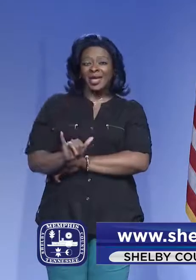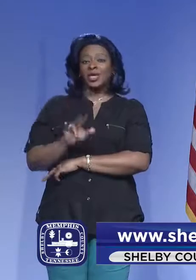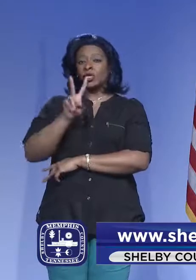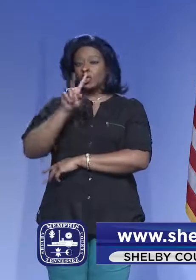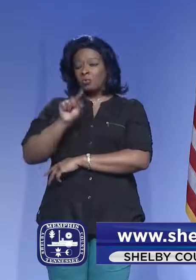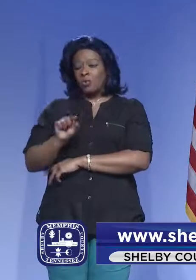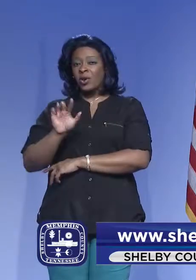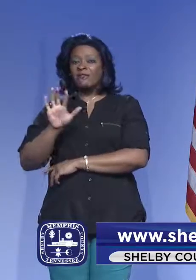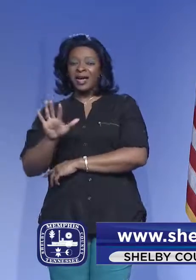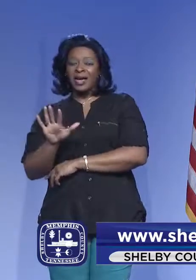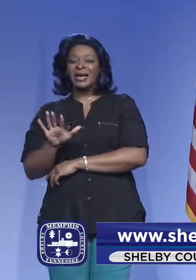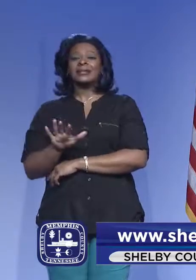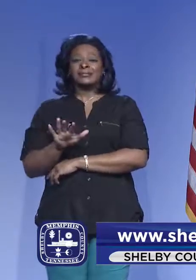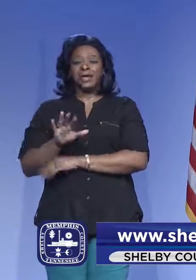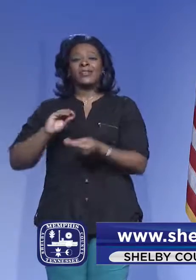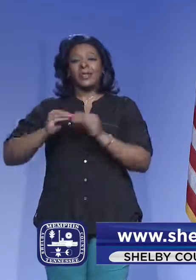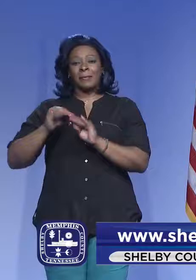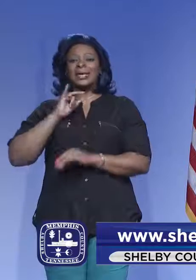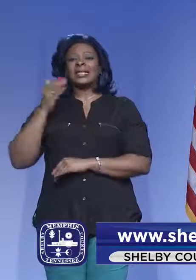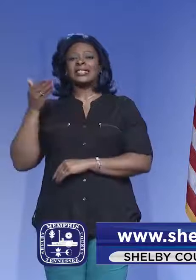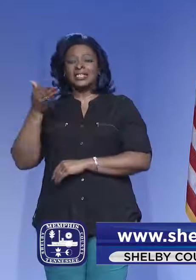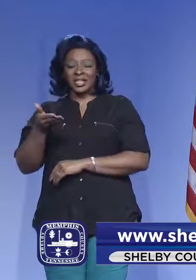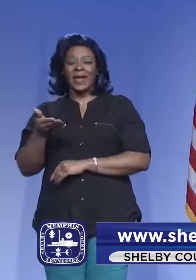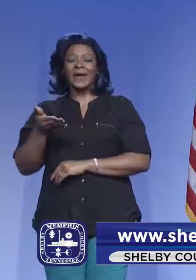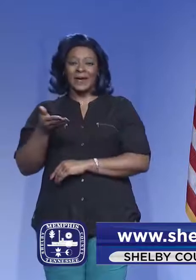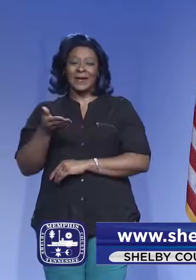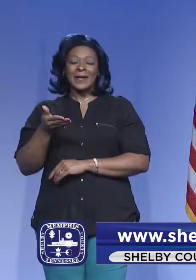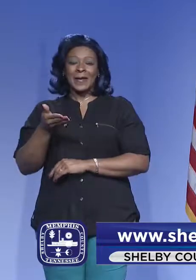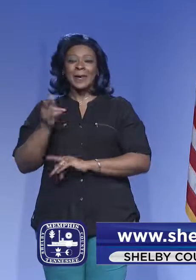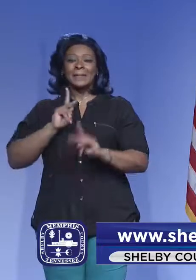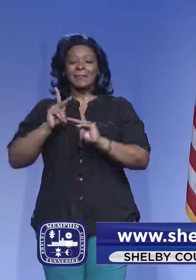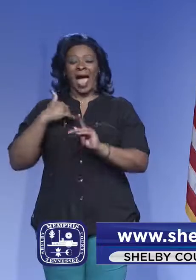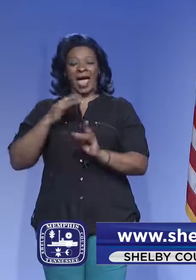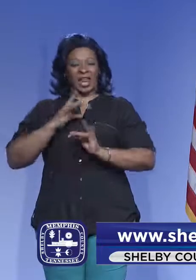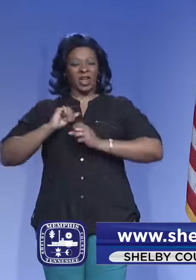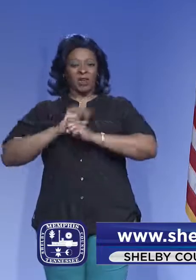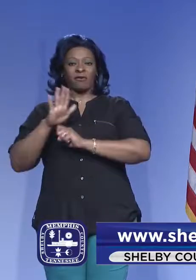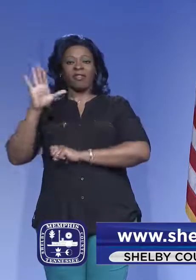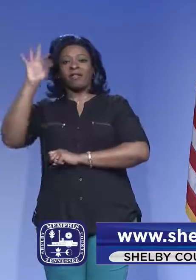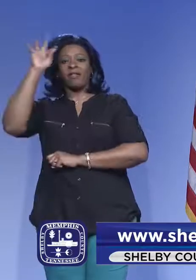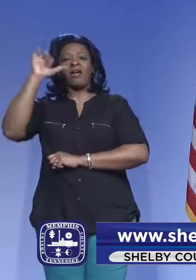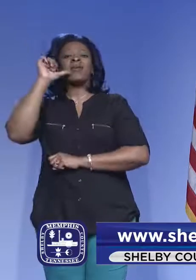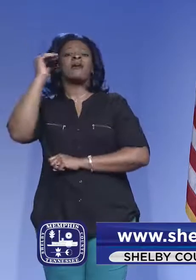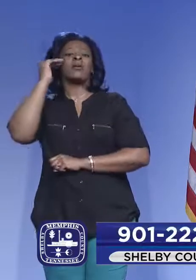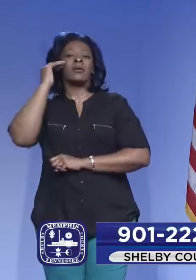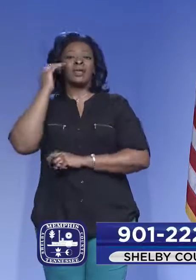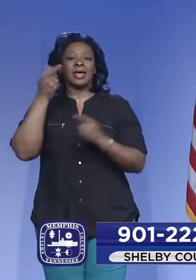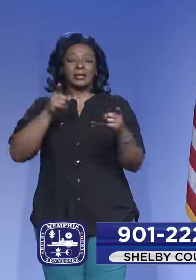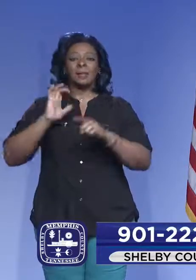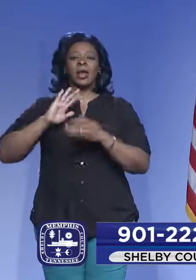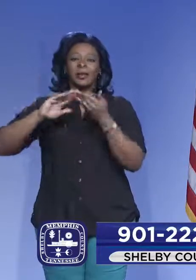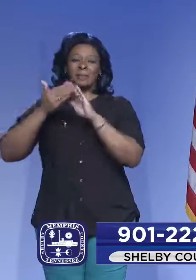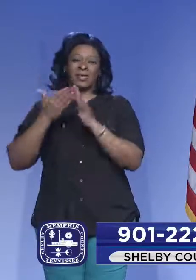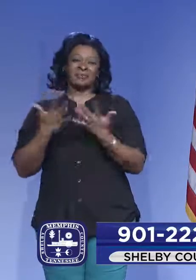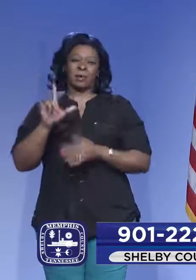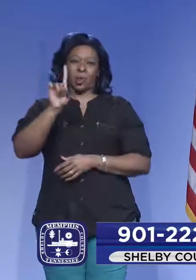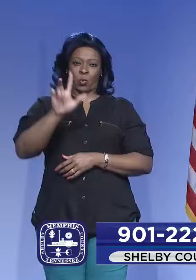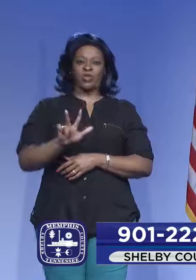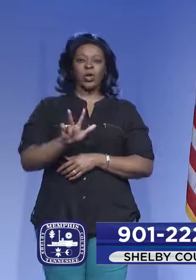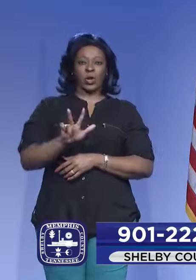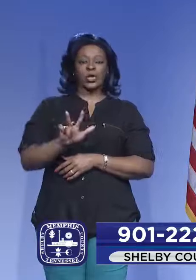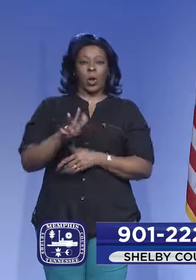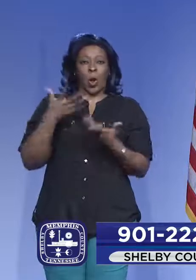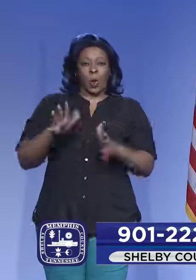2.5, you'll get the number of cases that have probably actually occurred in our community. It gets you about a third.